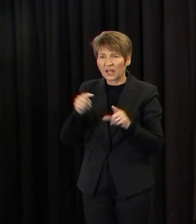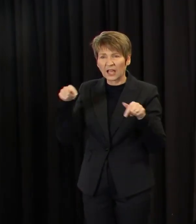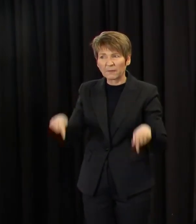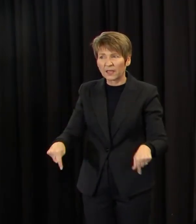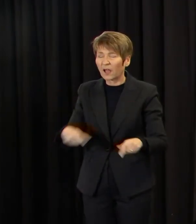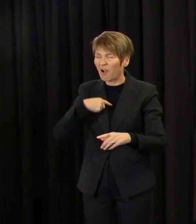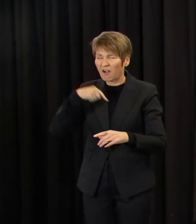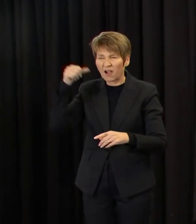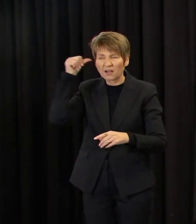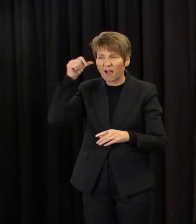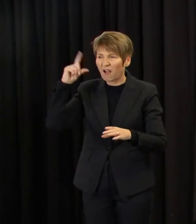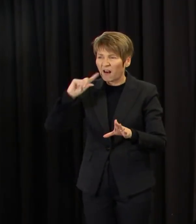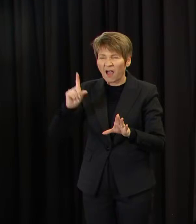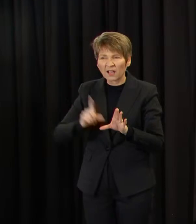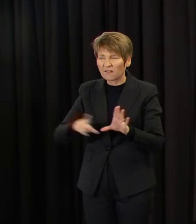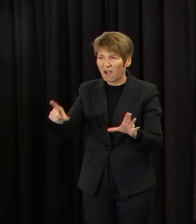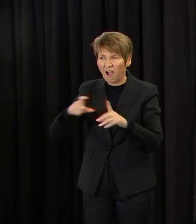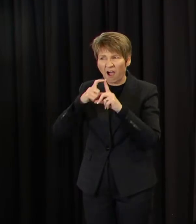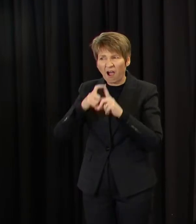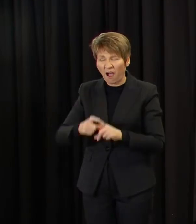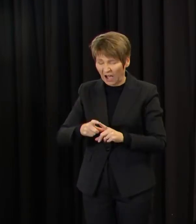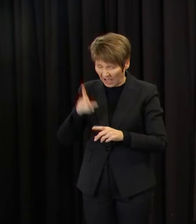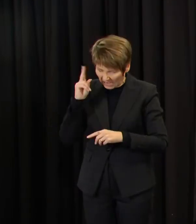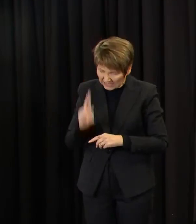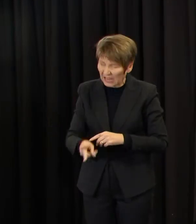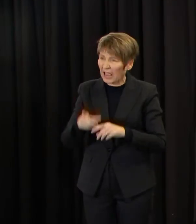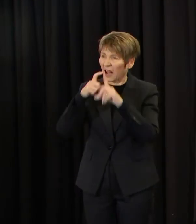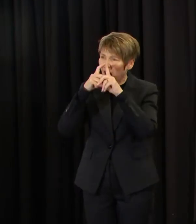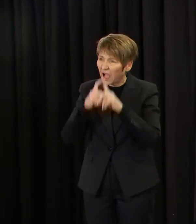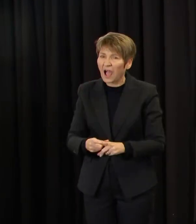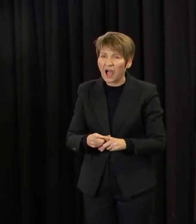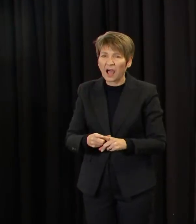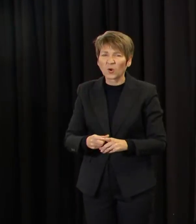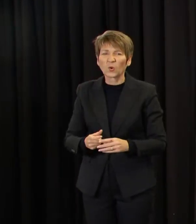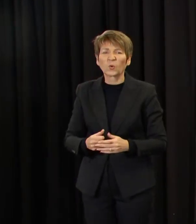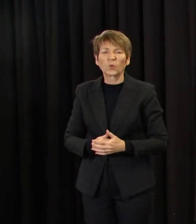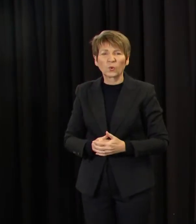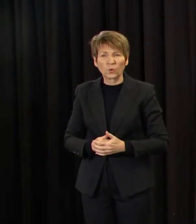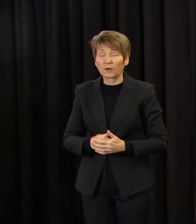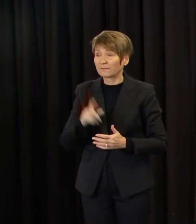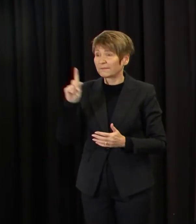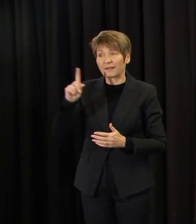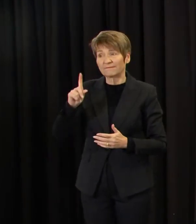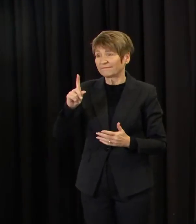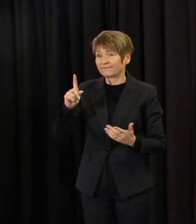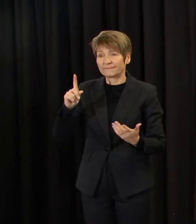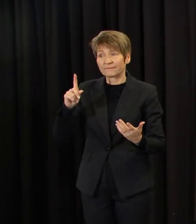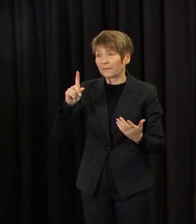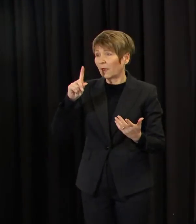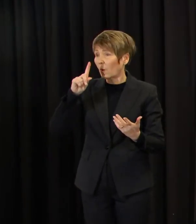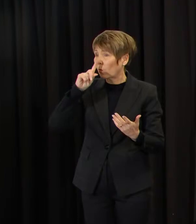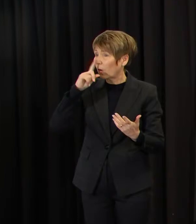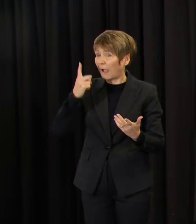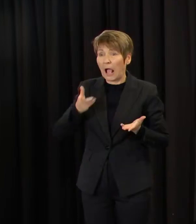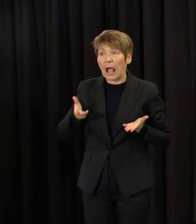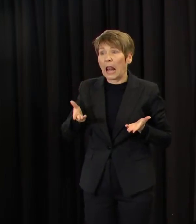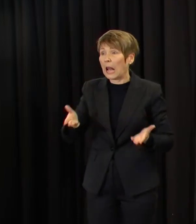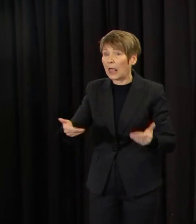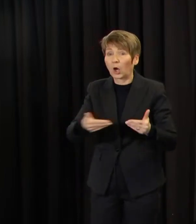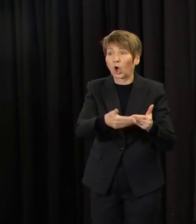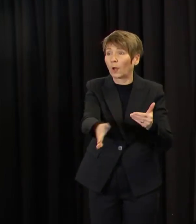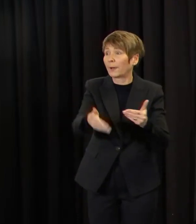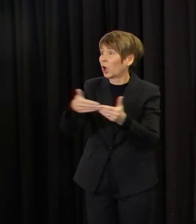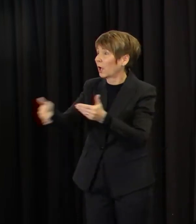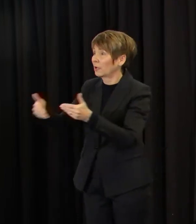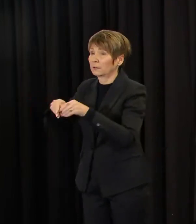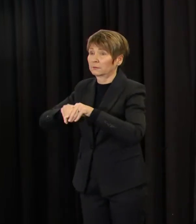pain and there is challenge and it's tough, but this getting out of hand, completely out of hand, is so